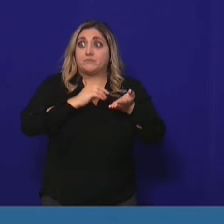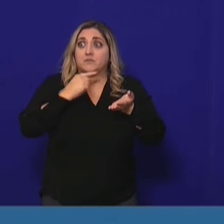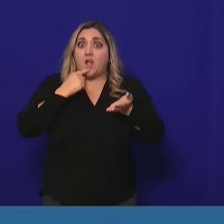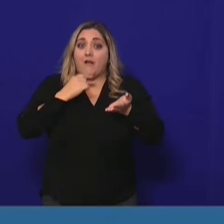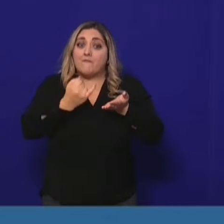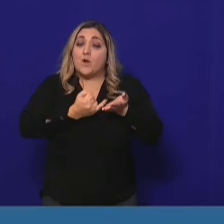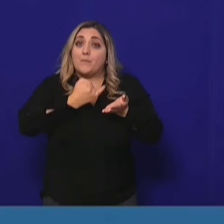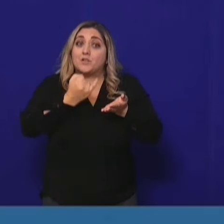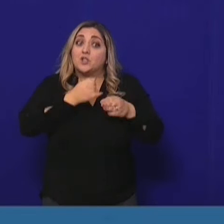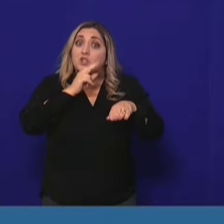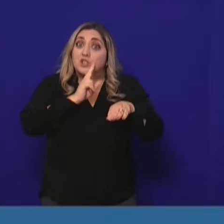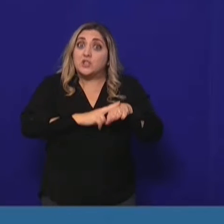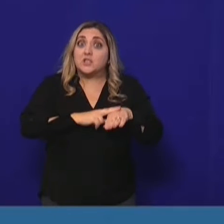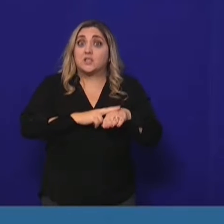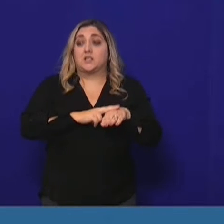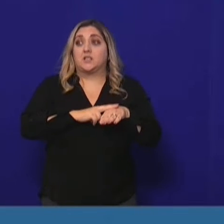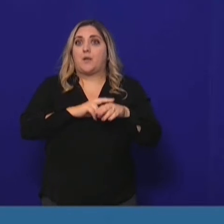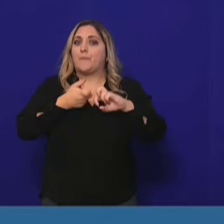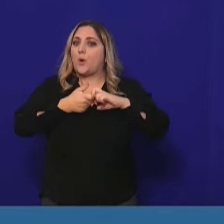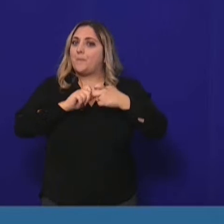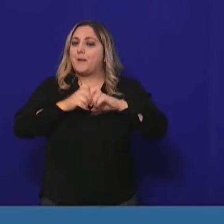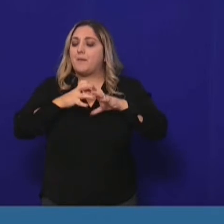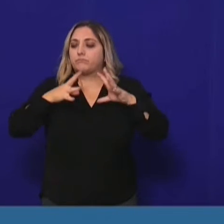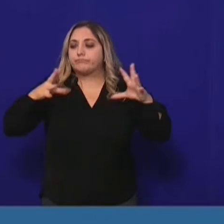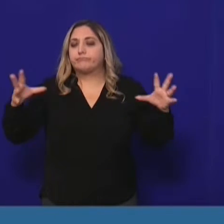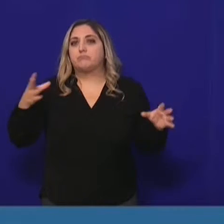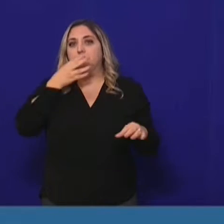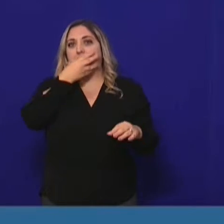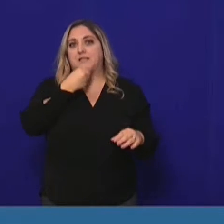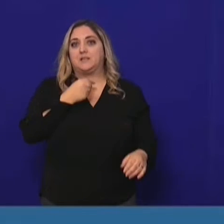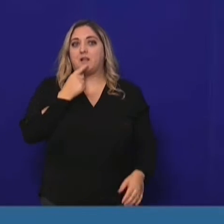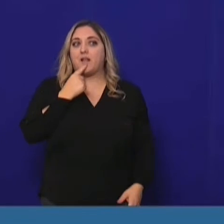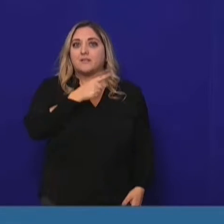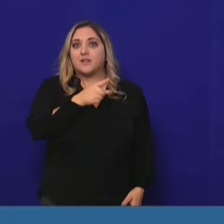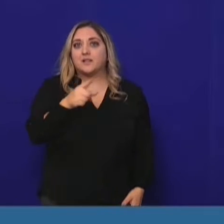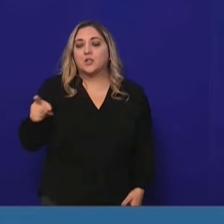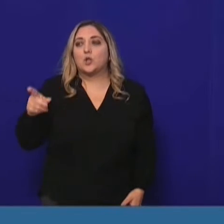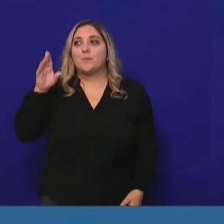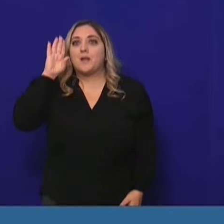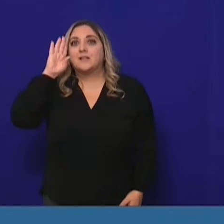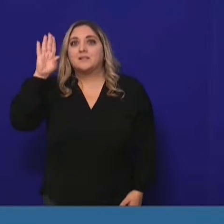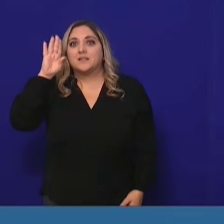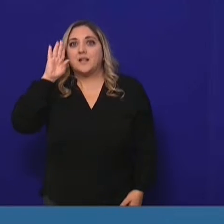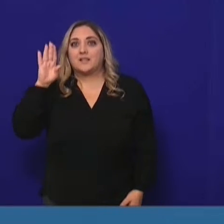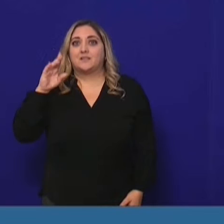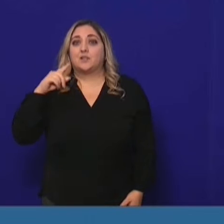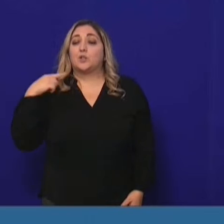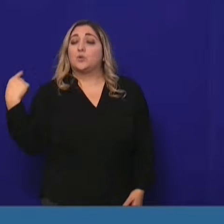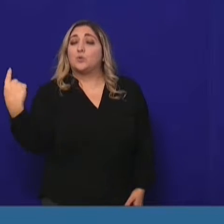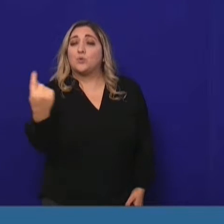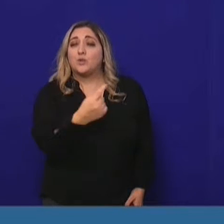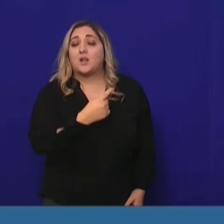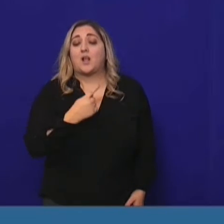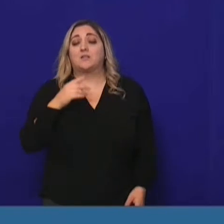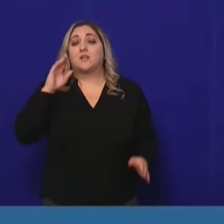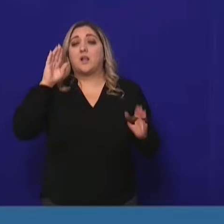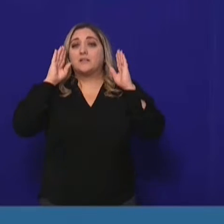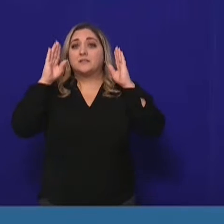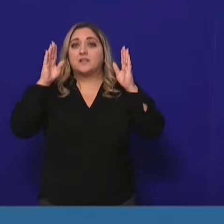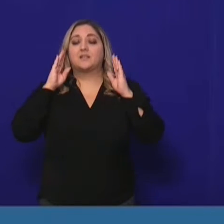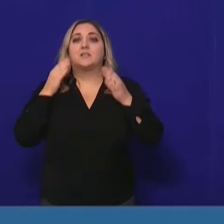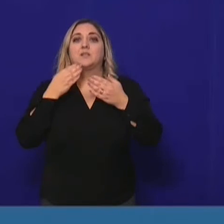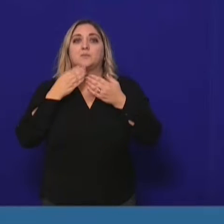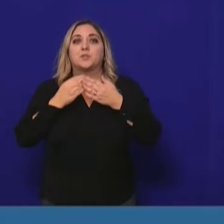jiġri fil-miliet. U minn hawn nista' ntenni għaliex qed twissi lill-member states kollha, lilna l-awtoritajiet